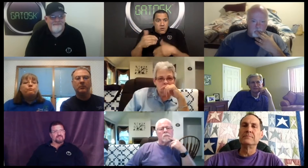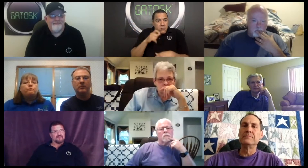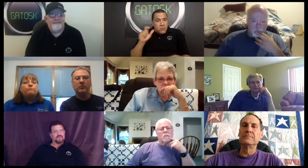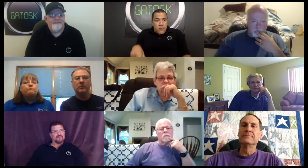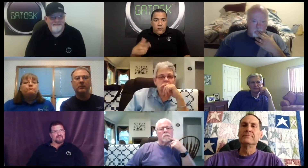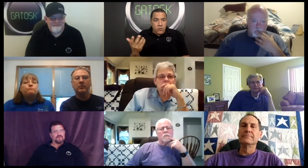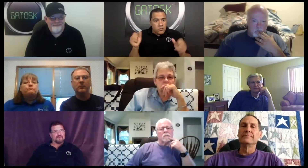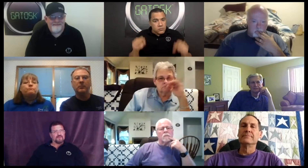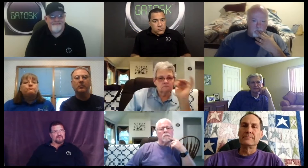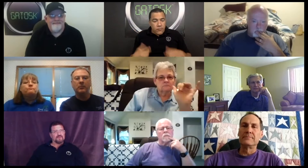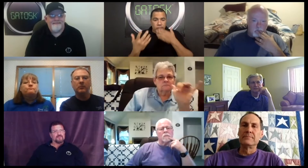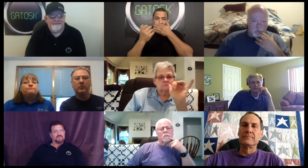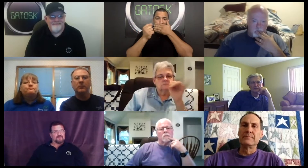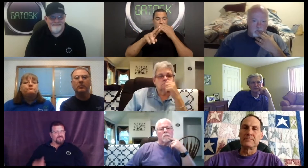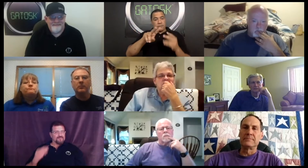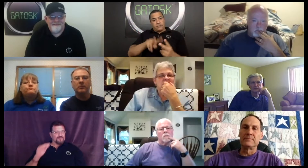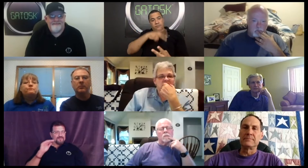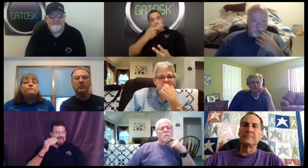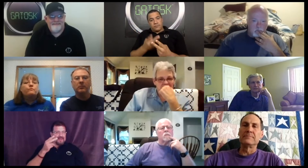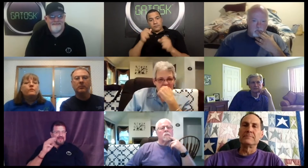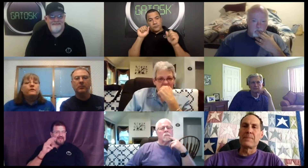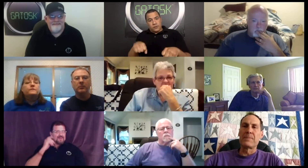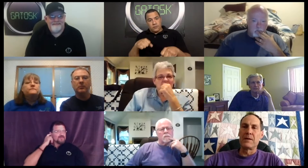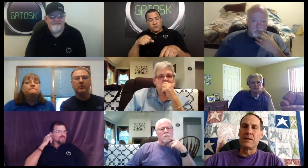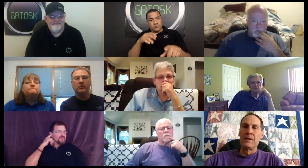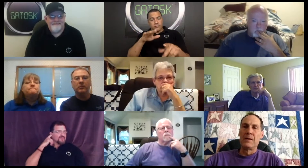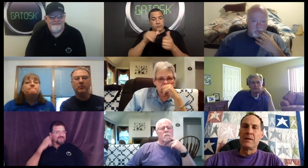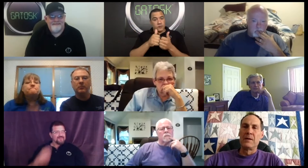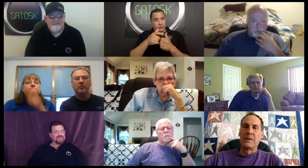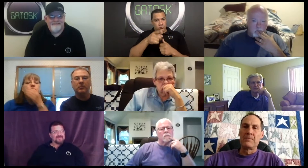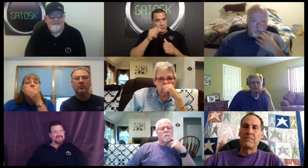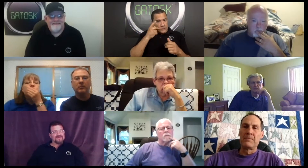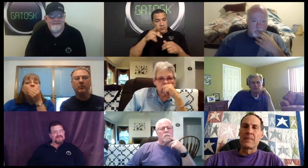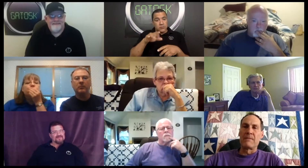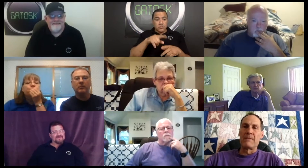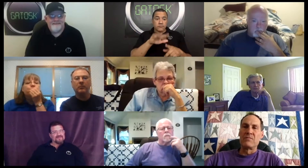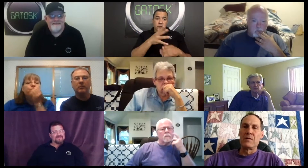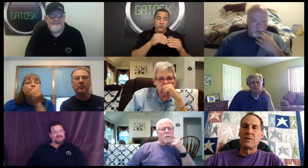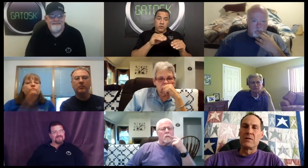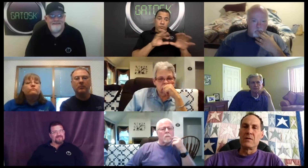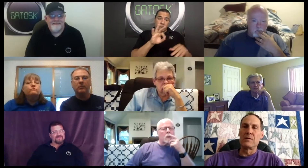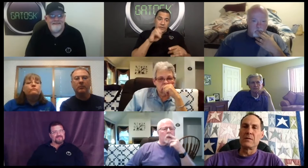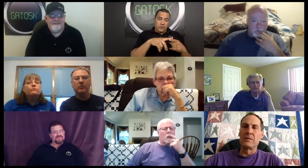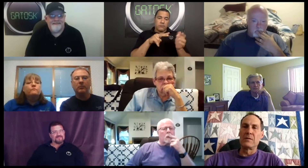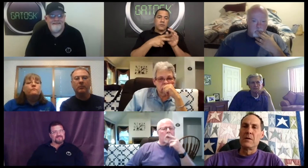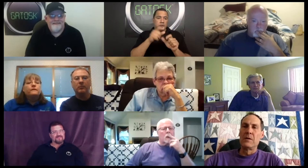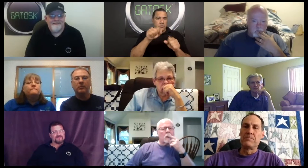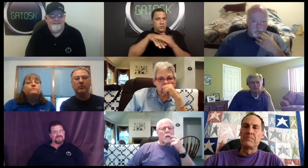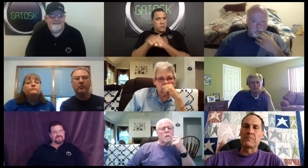having any service or selling or being part of the package. And then the other side of that, distributor fee, that means you